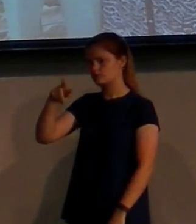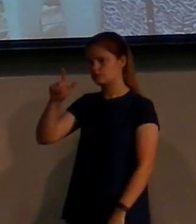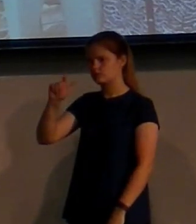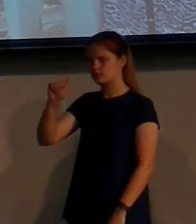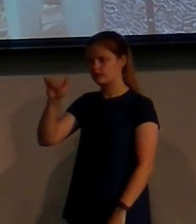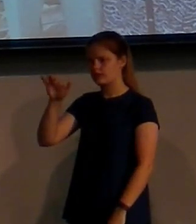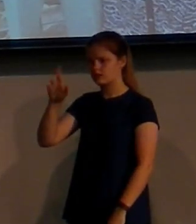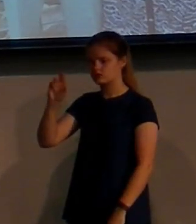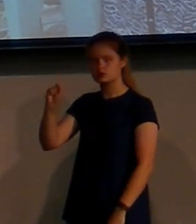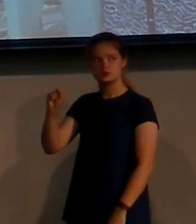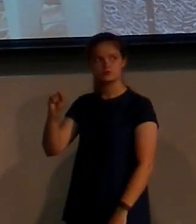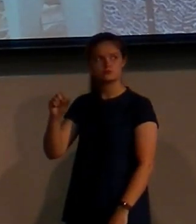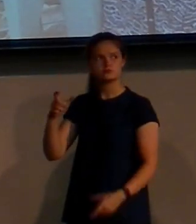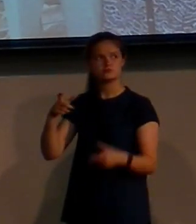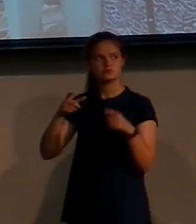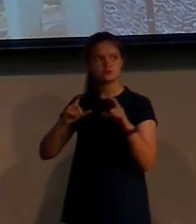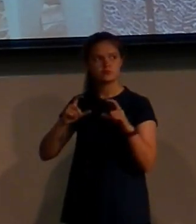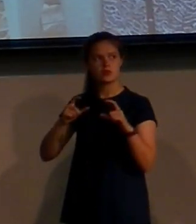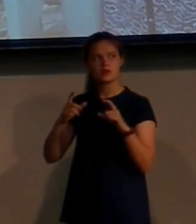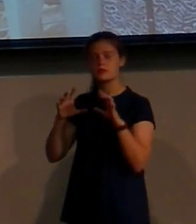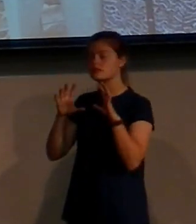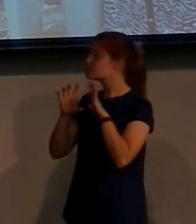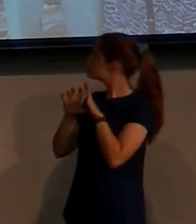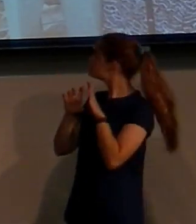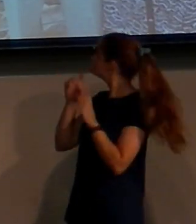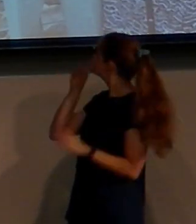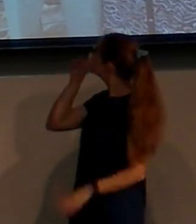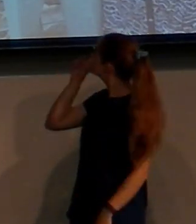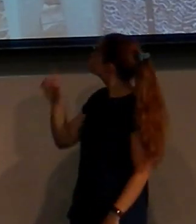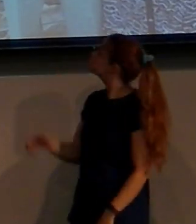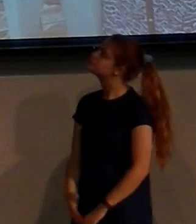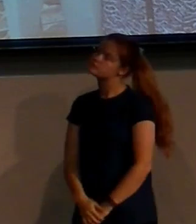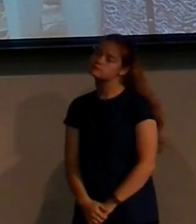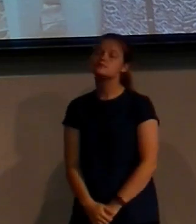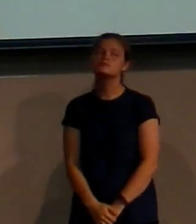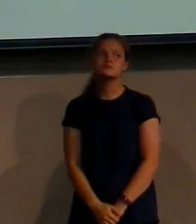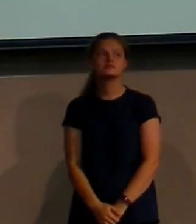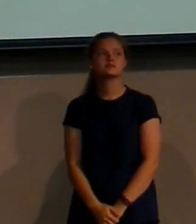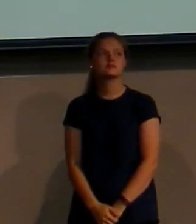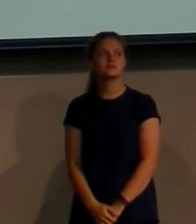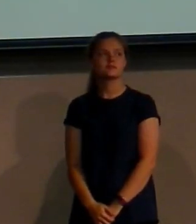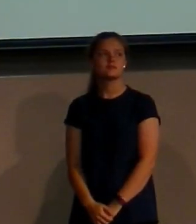Some pictures about that delivery.